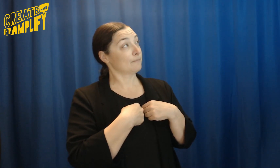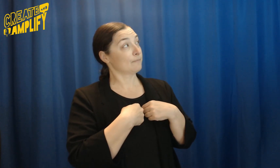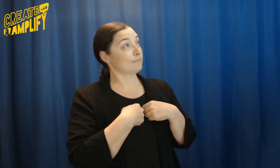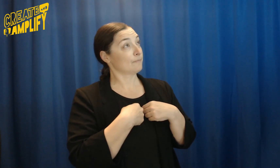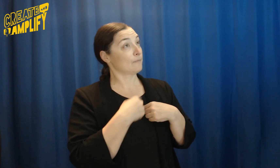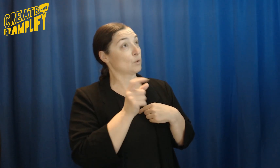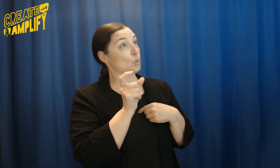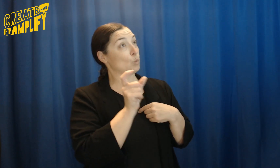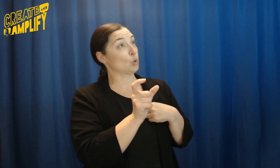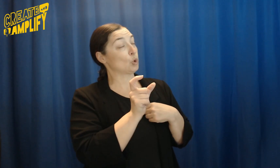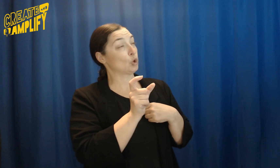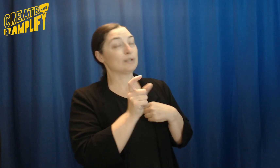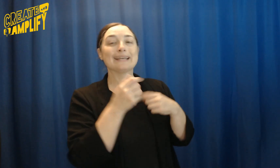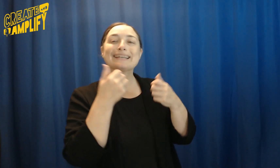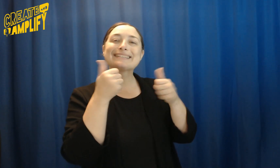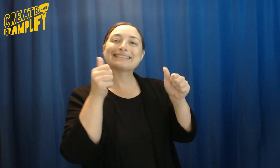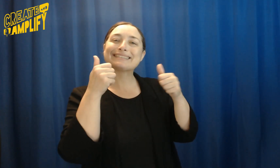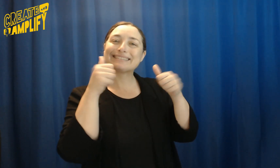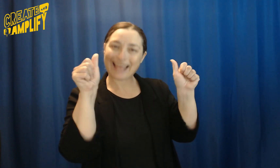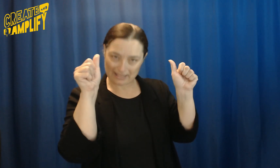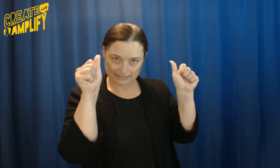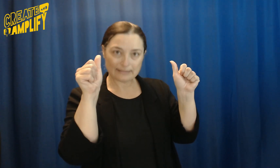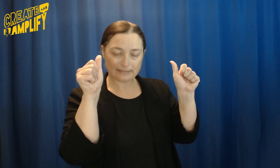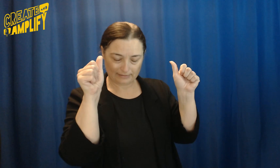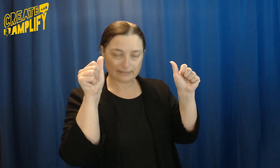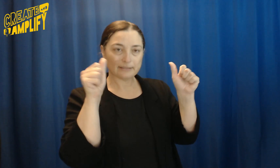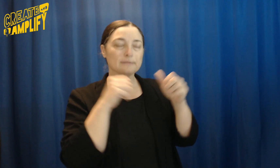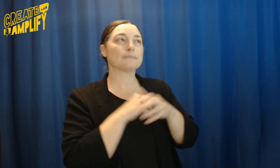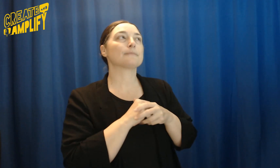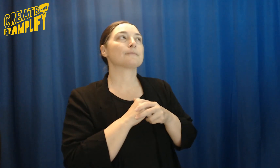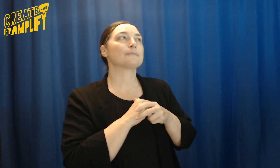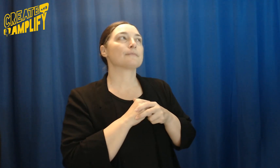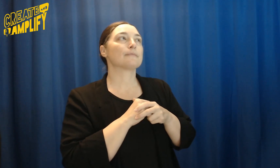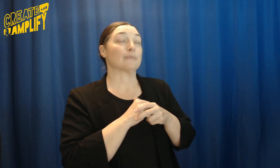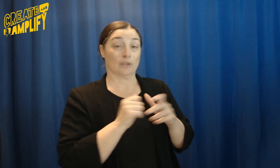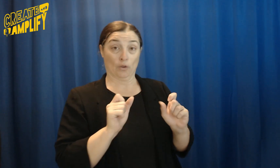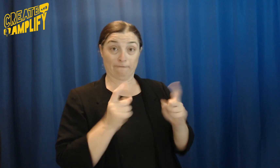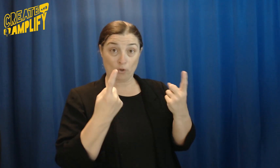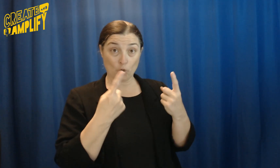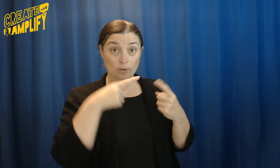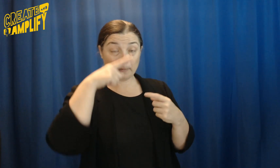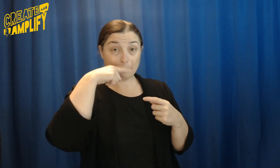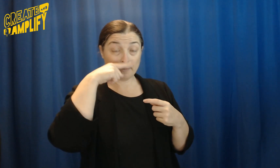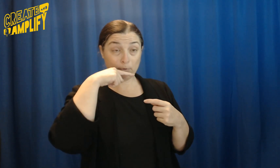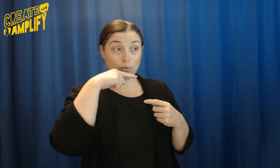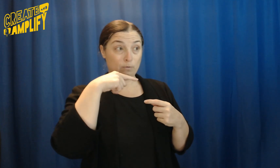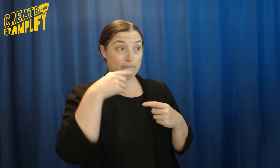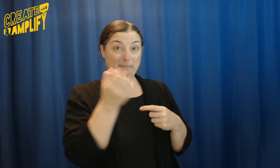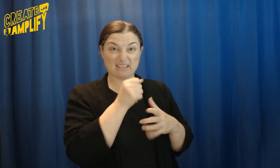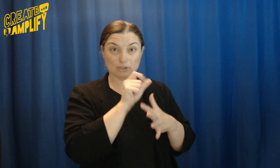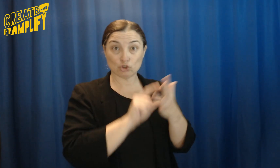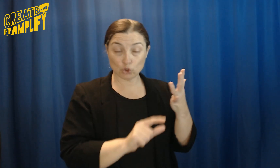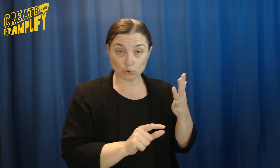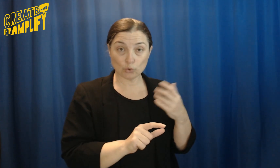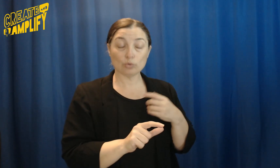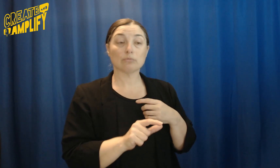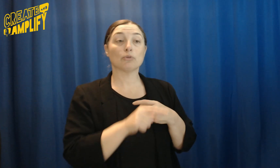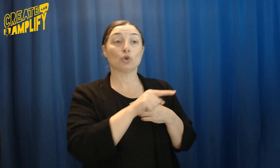success. And I think the first thing anyone needs to do if you're wanting to be